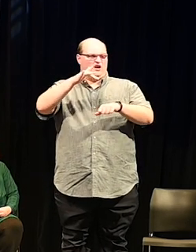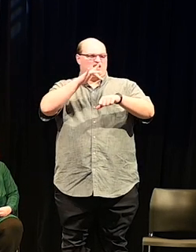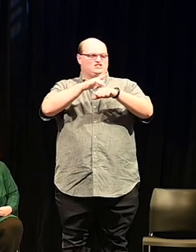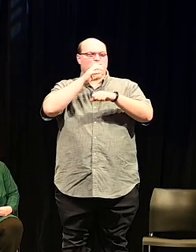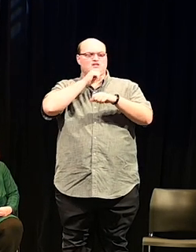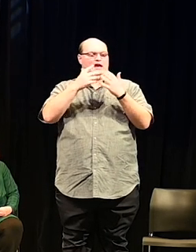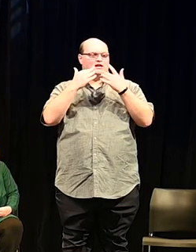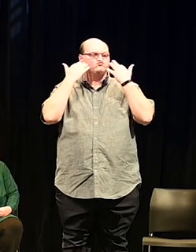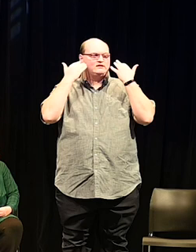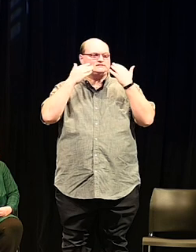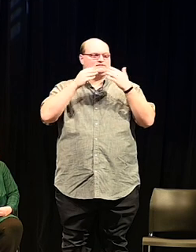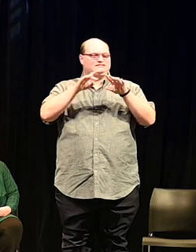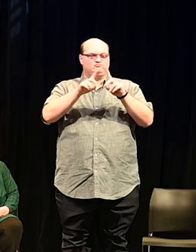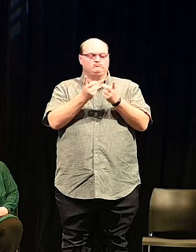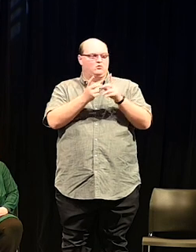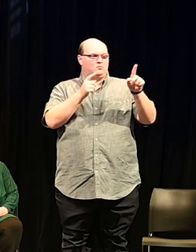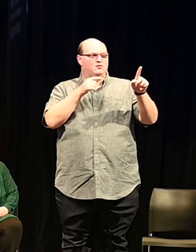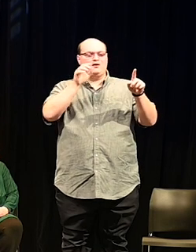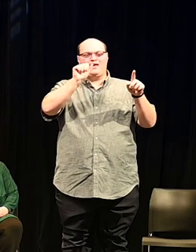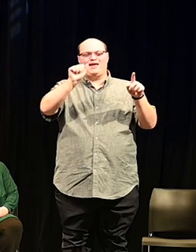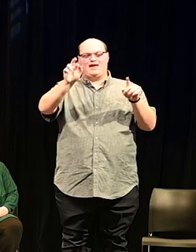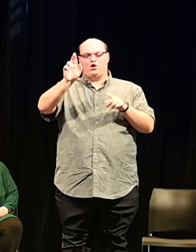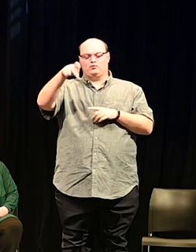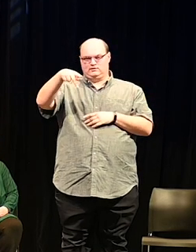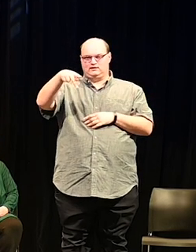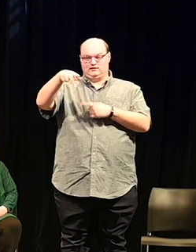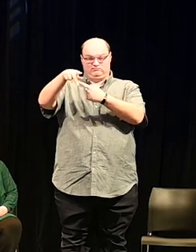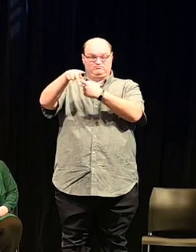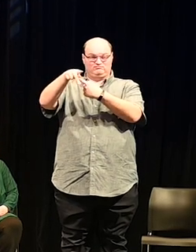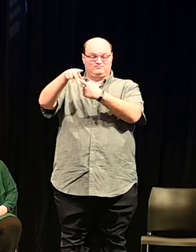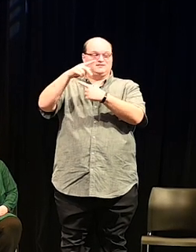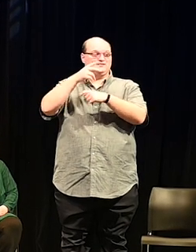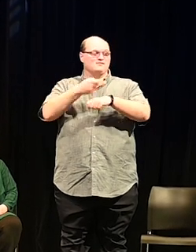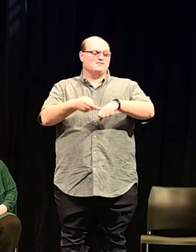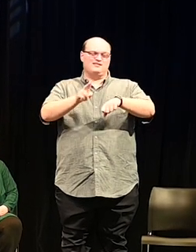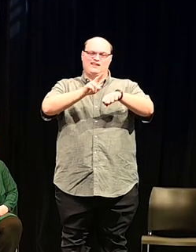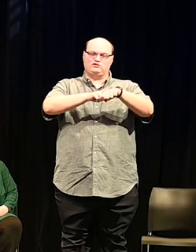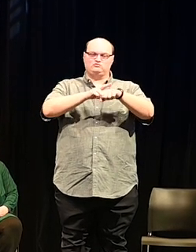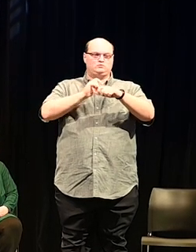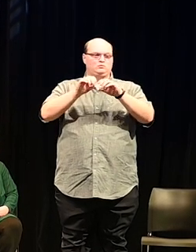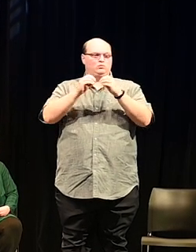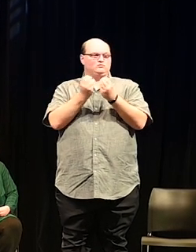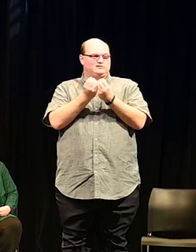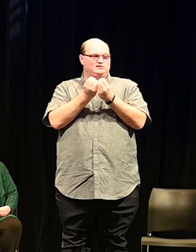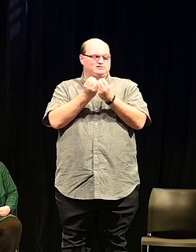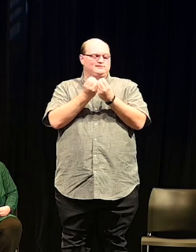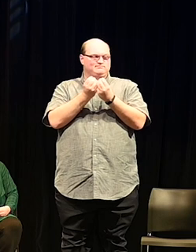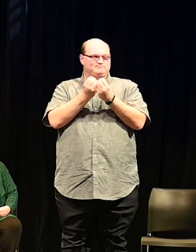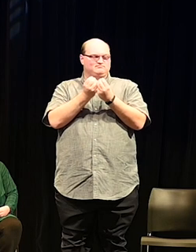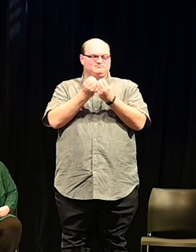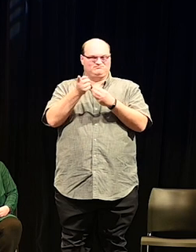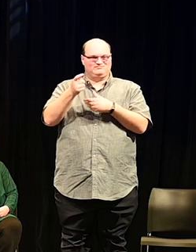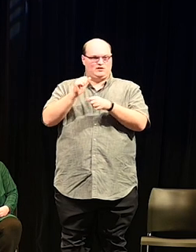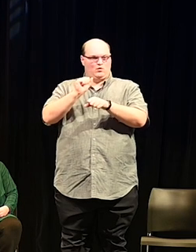the Age-Friendly booth, I want you to do so. AARP is the national organization